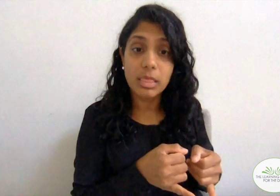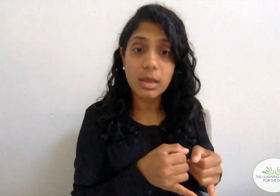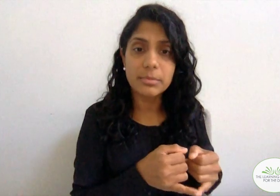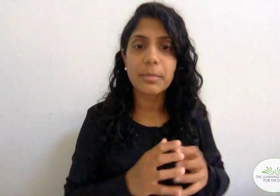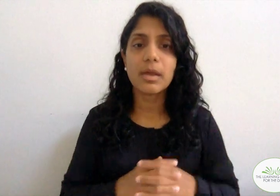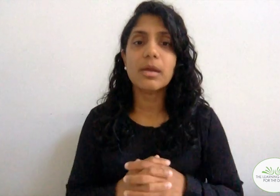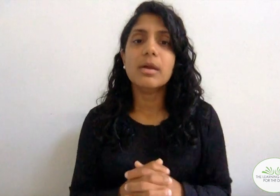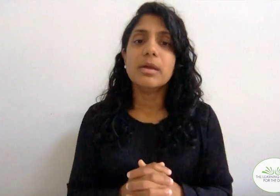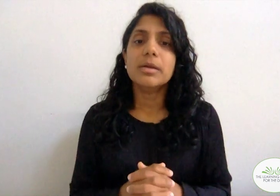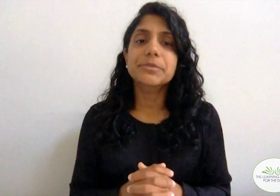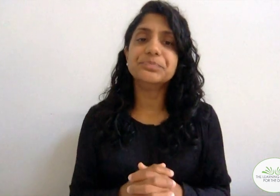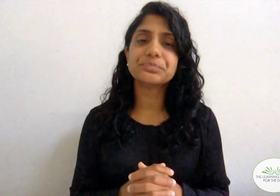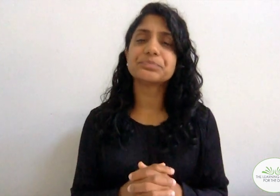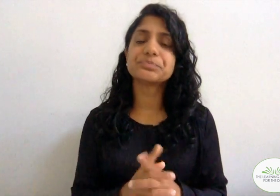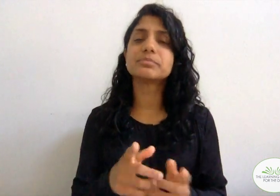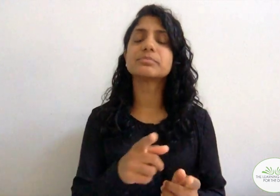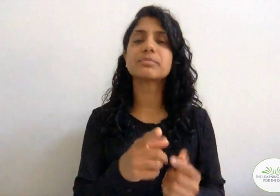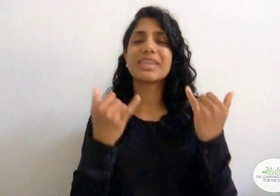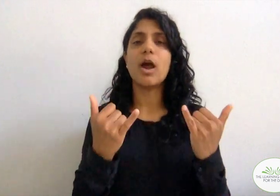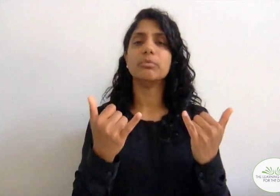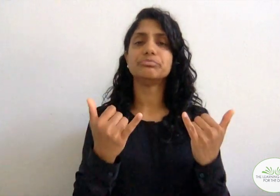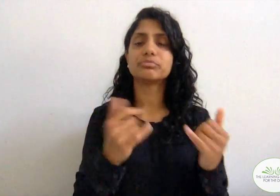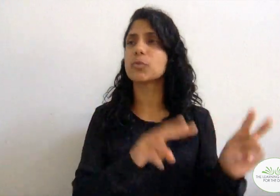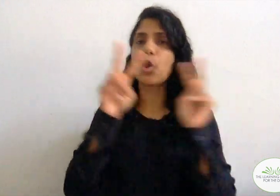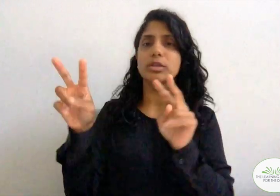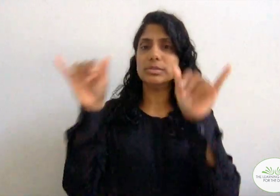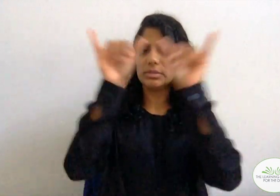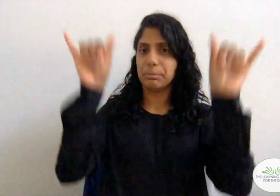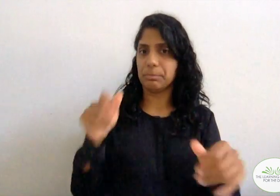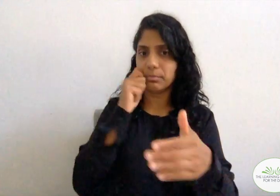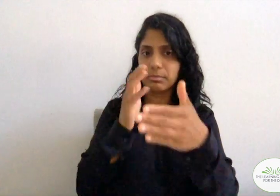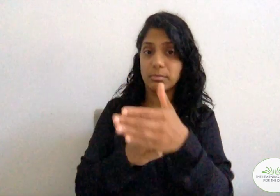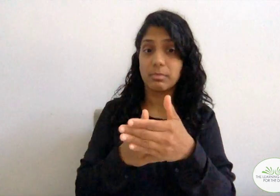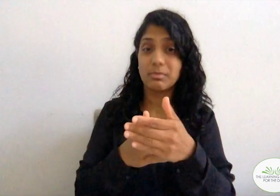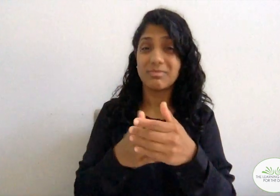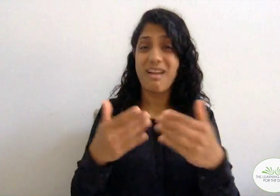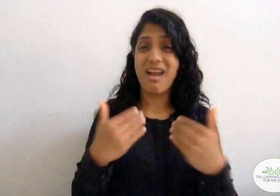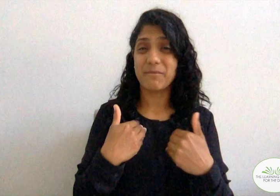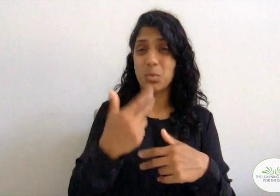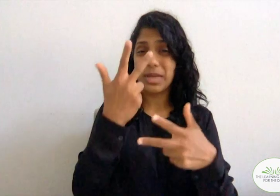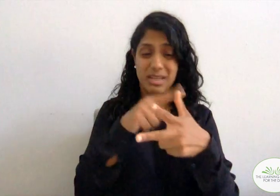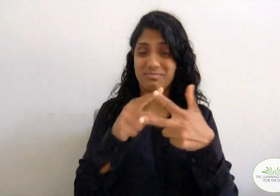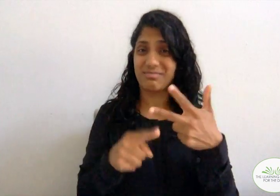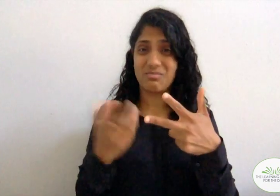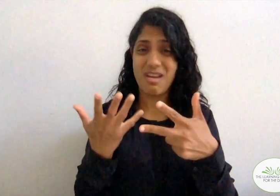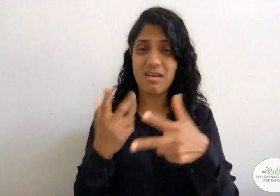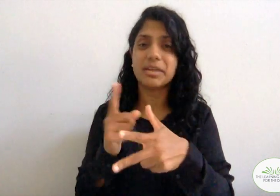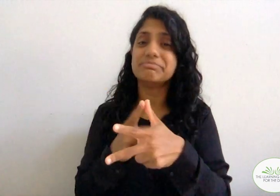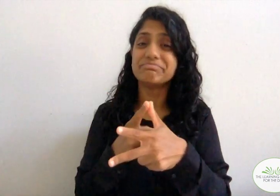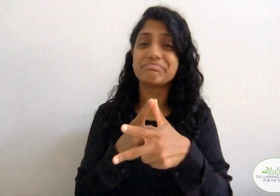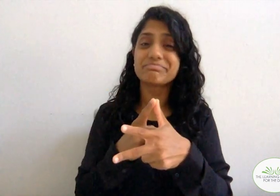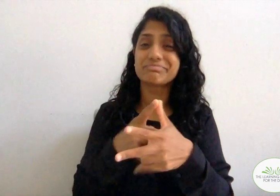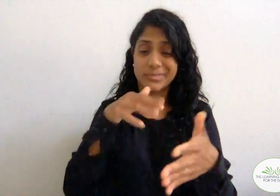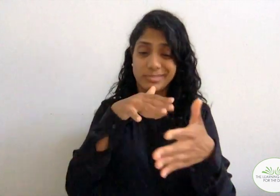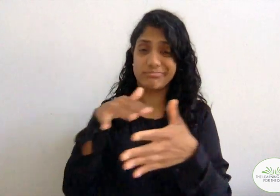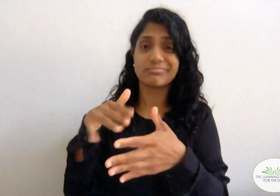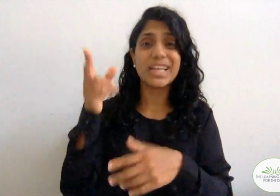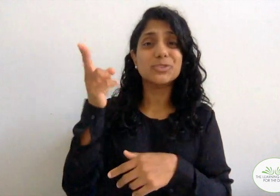Structural racism encompasses 3 facets of an organization. 1, the history that allows and